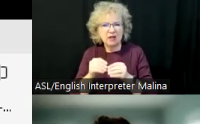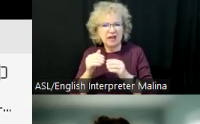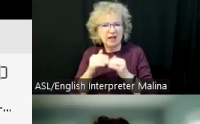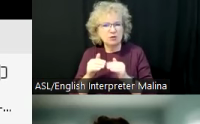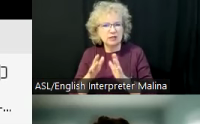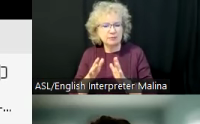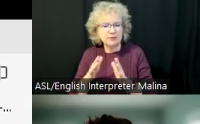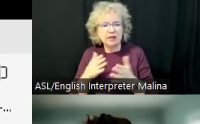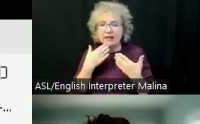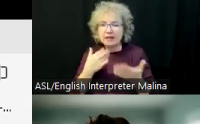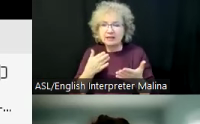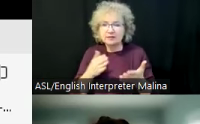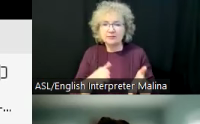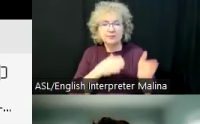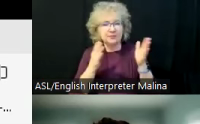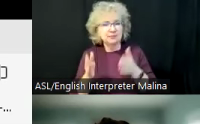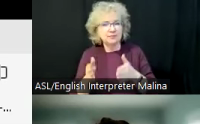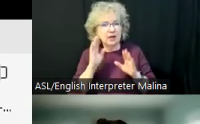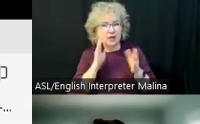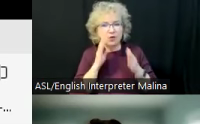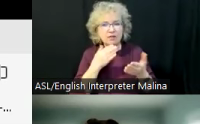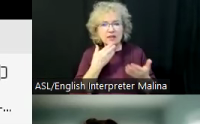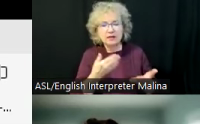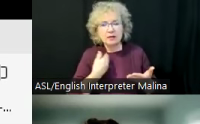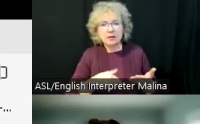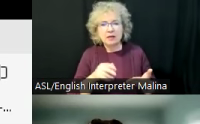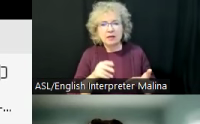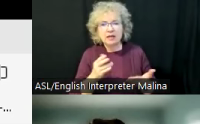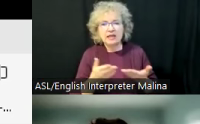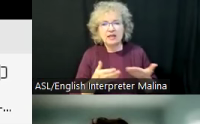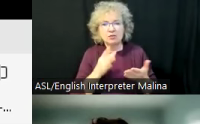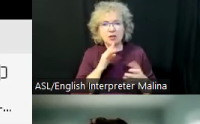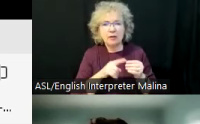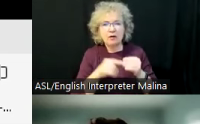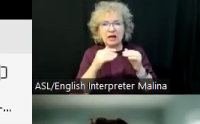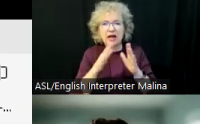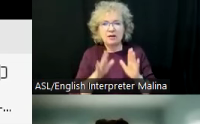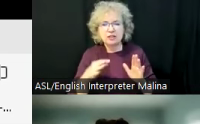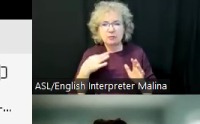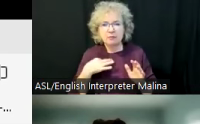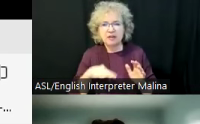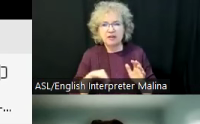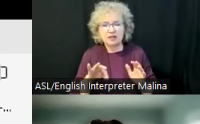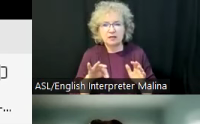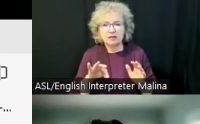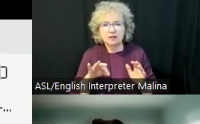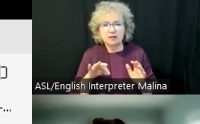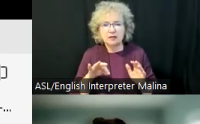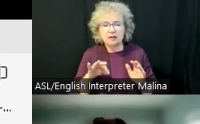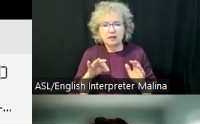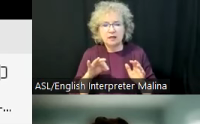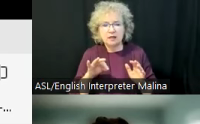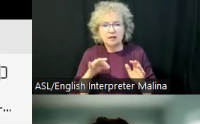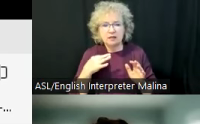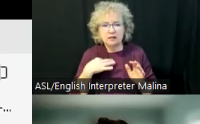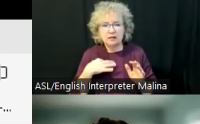Kelly. Yeah. All right. I'm here to talk about the housing benefit, which, as Julie mentioned, went live November